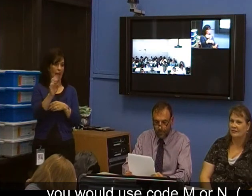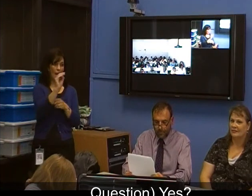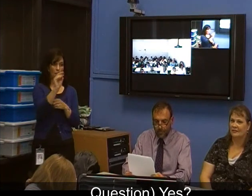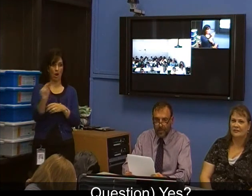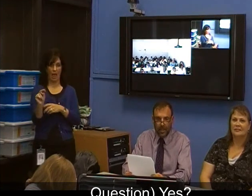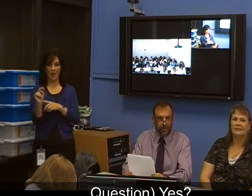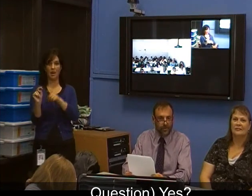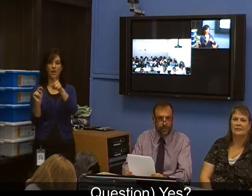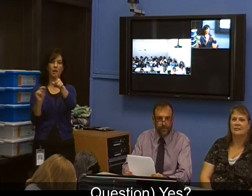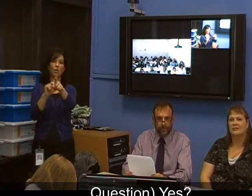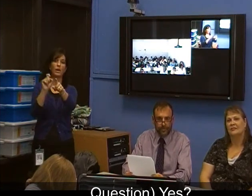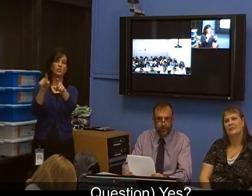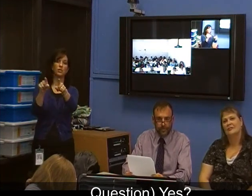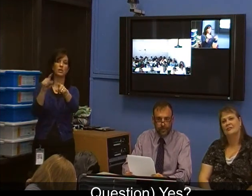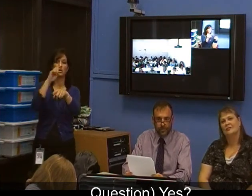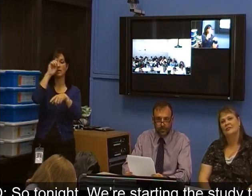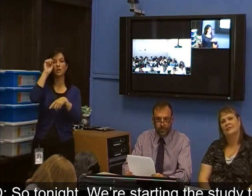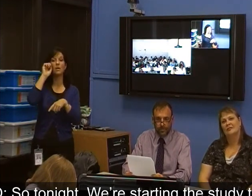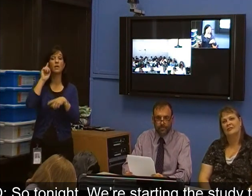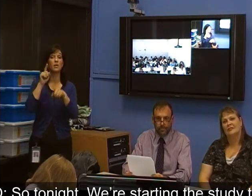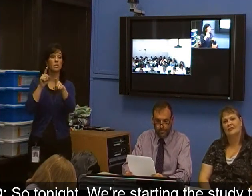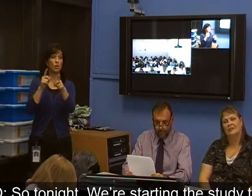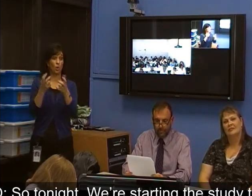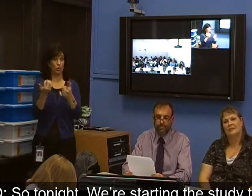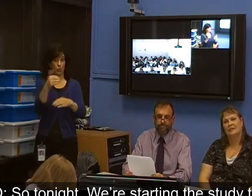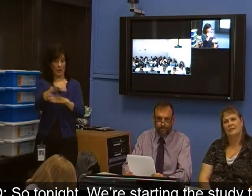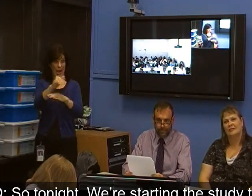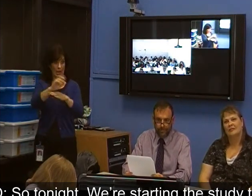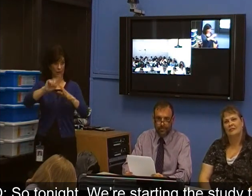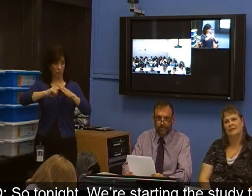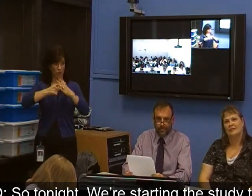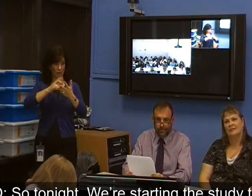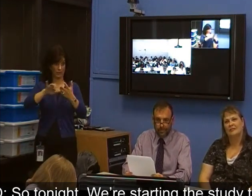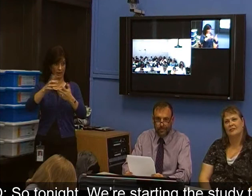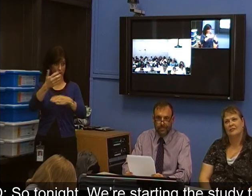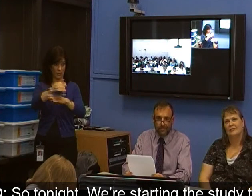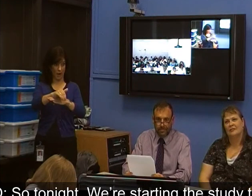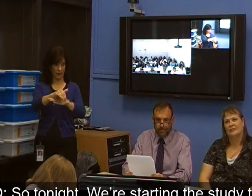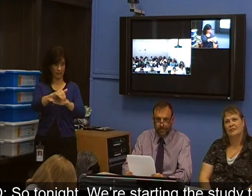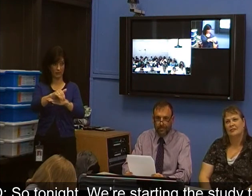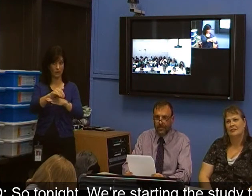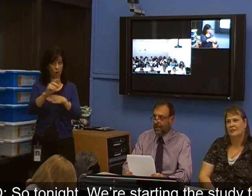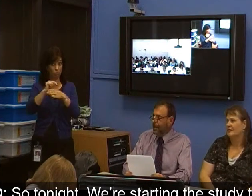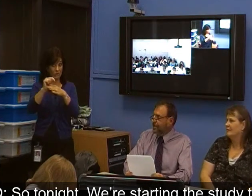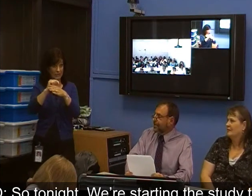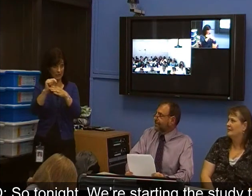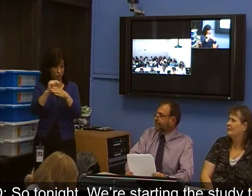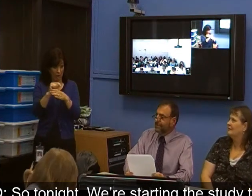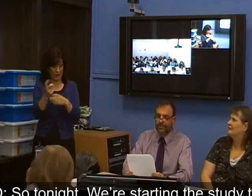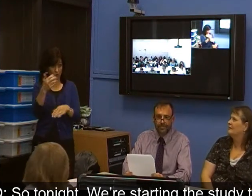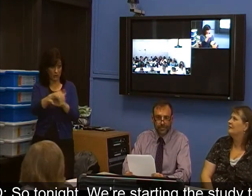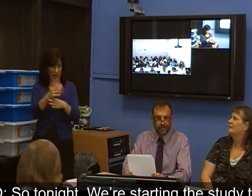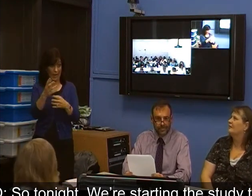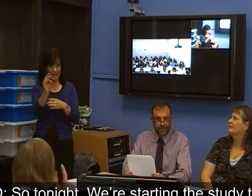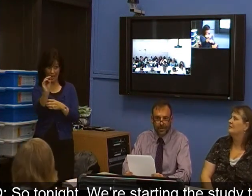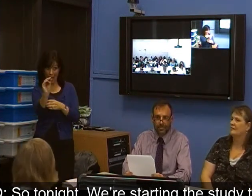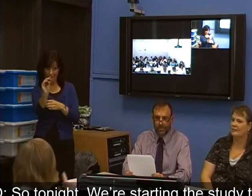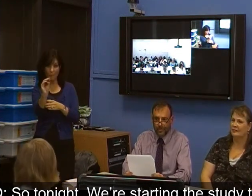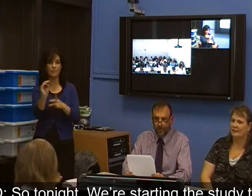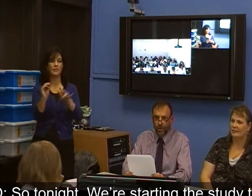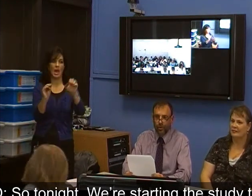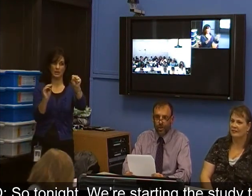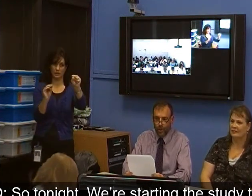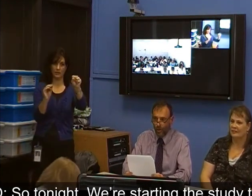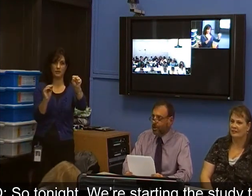Question. Yes. So tonight, we're starting the study today. Tonight's training would be M. Yes. So leave it all